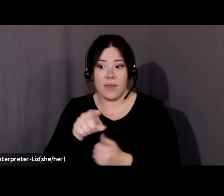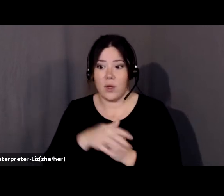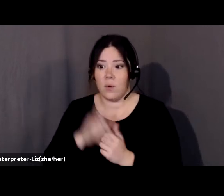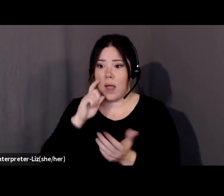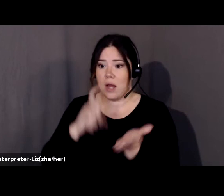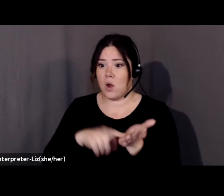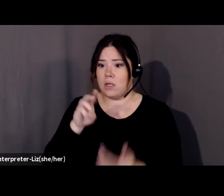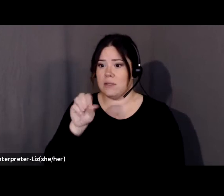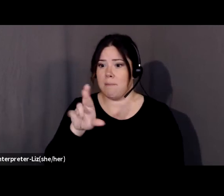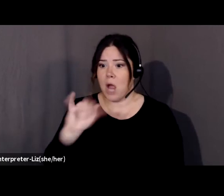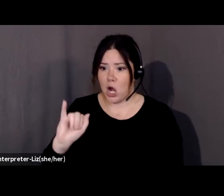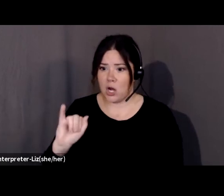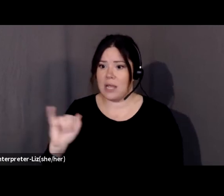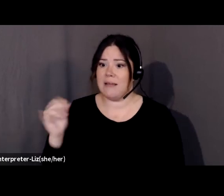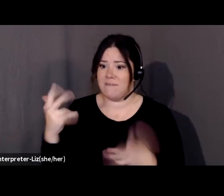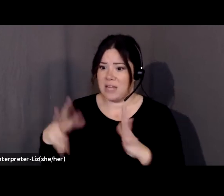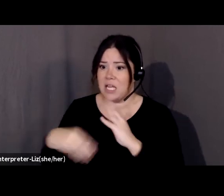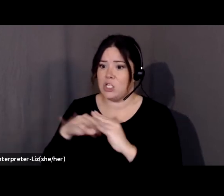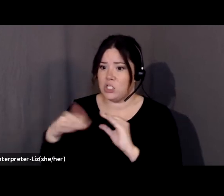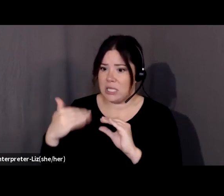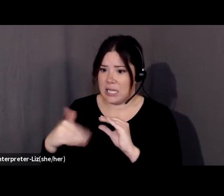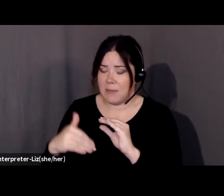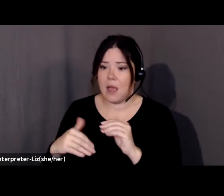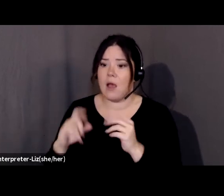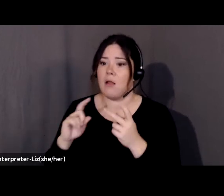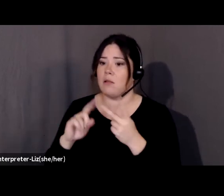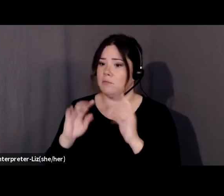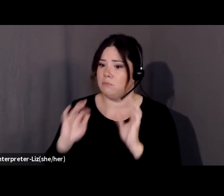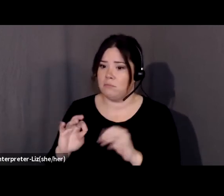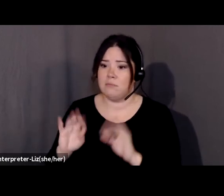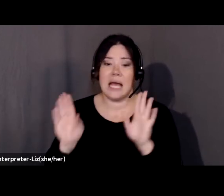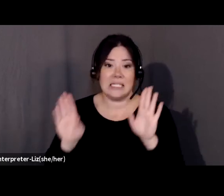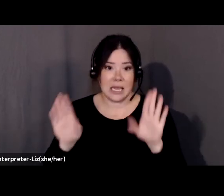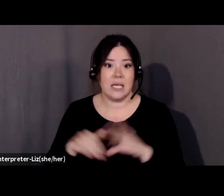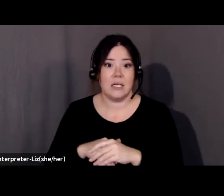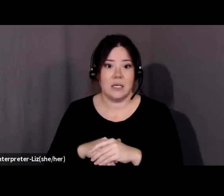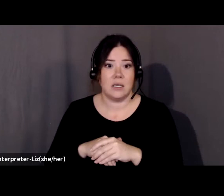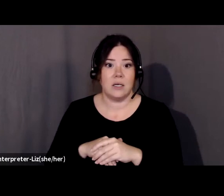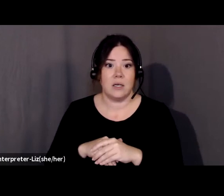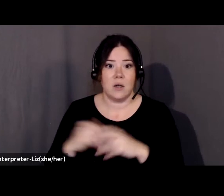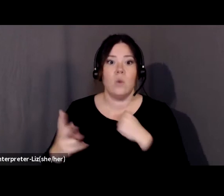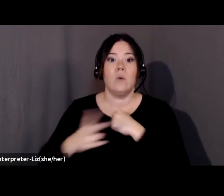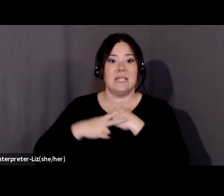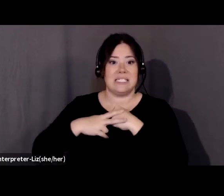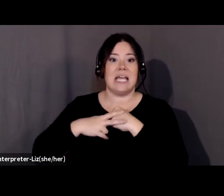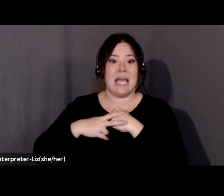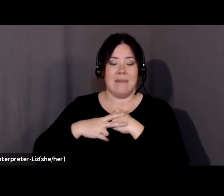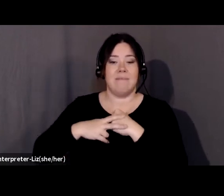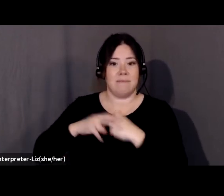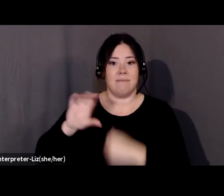Mari already shared some. Excellent. Yeah, and we're going to save the chat, so we'll definitely be